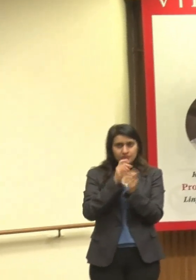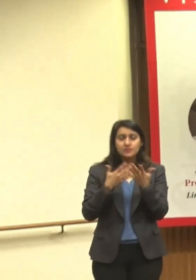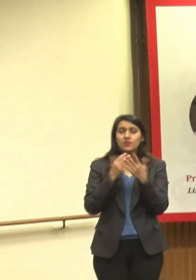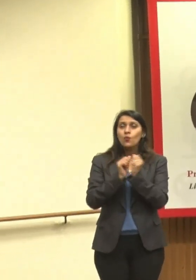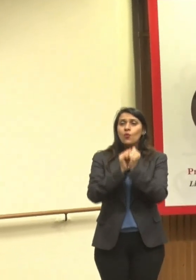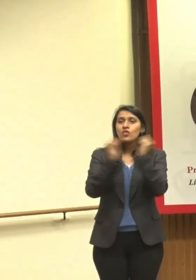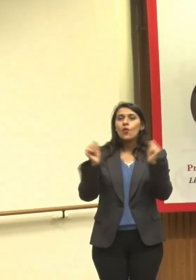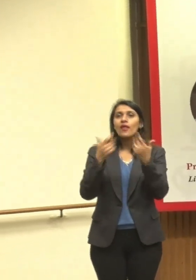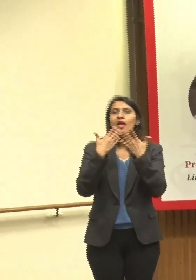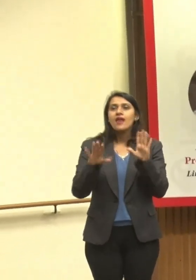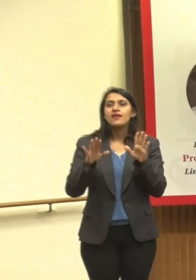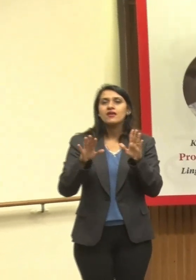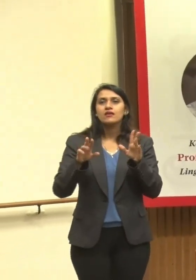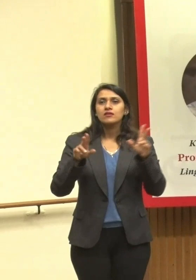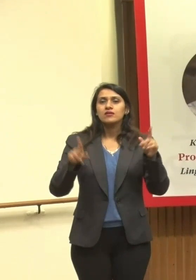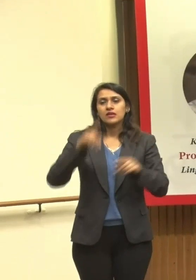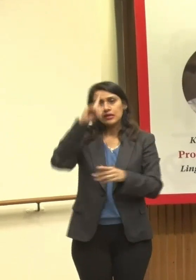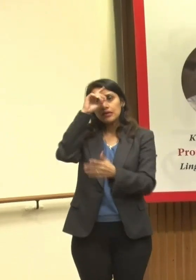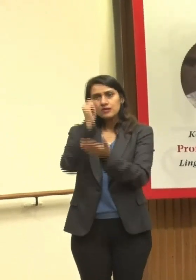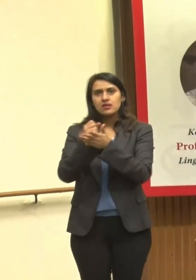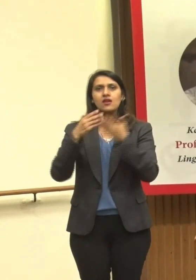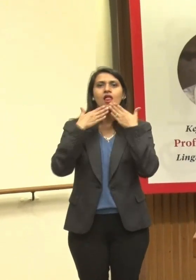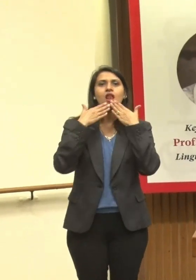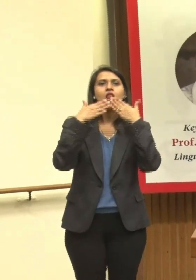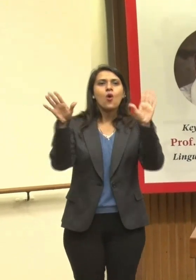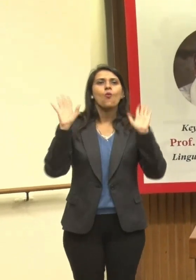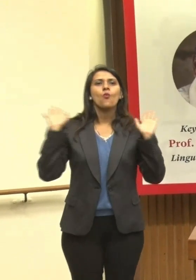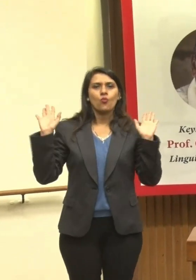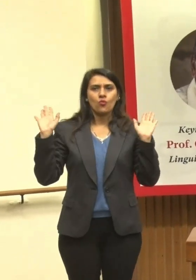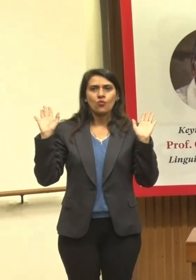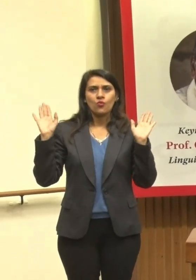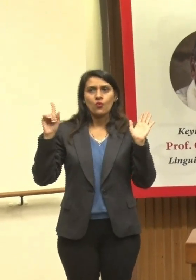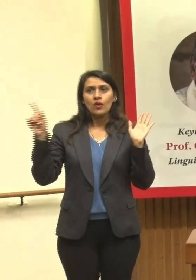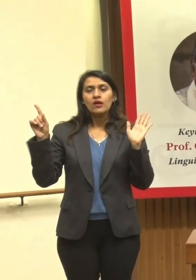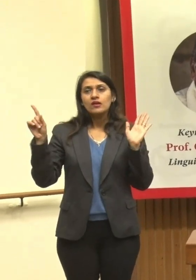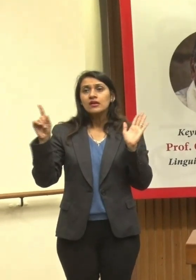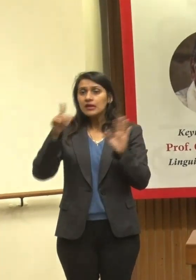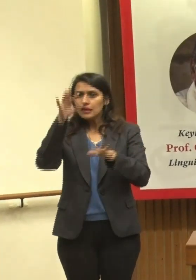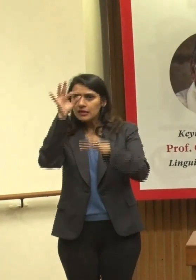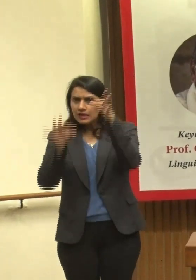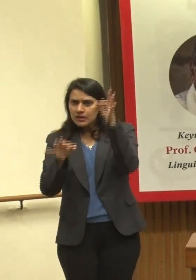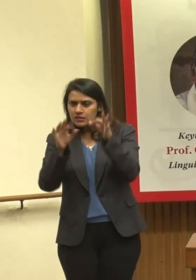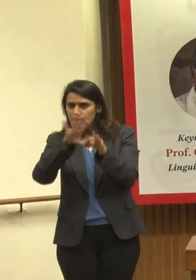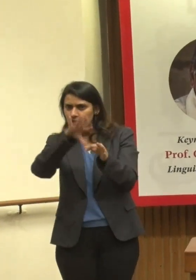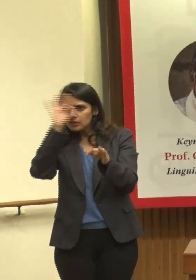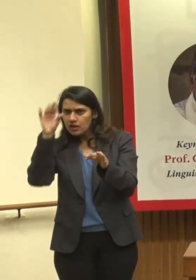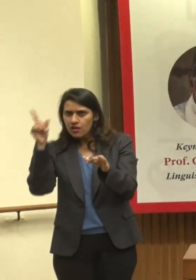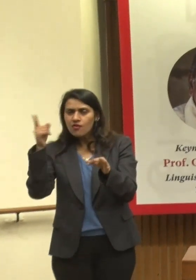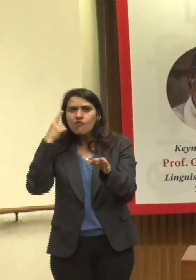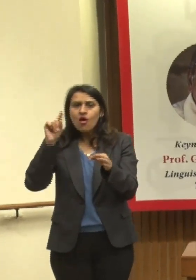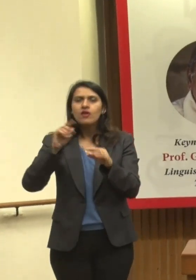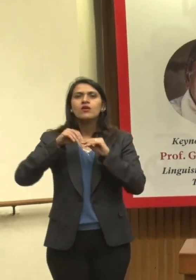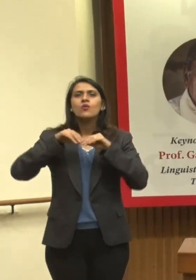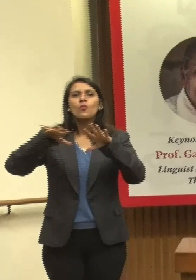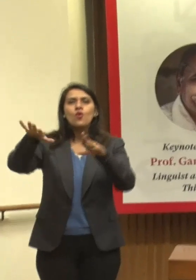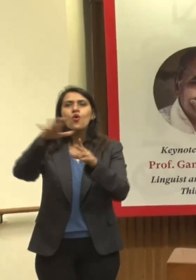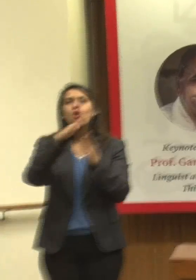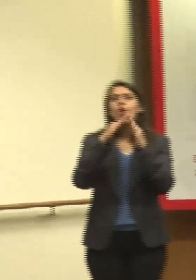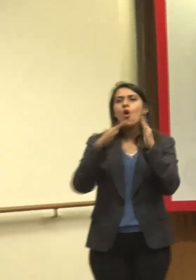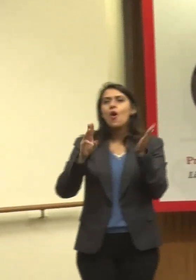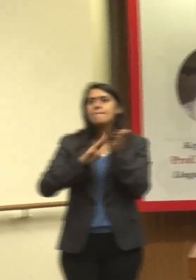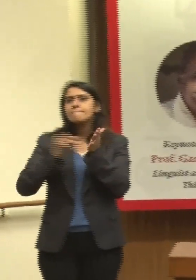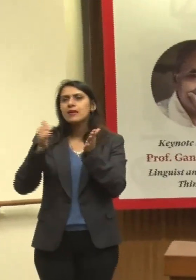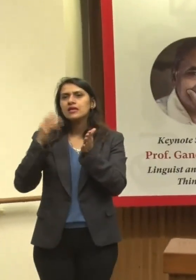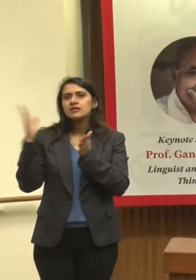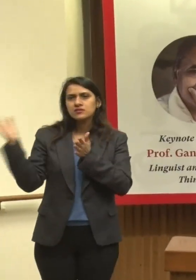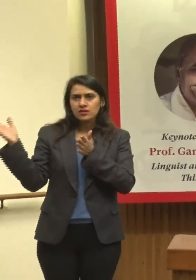public announcement of that decision. It's a discrete decision for executive purpose given by Home Ministry to